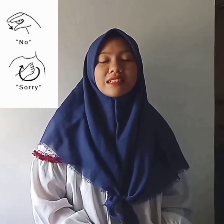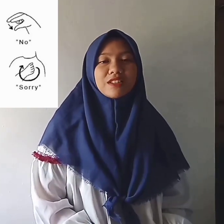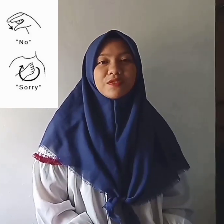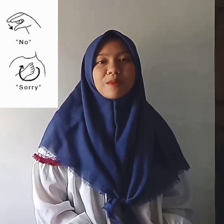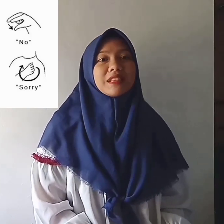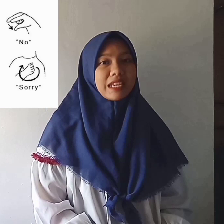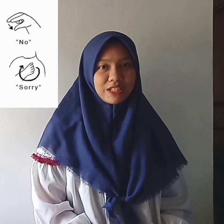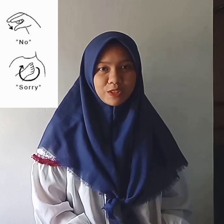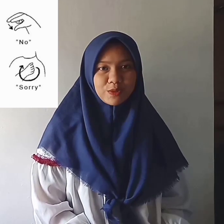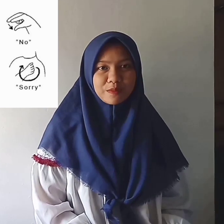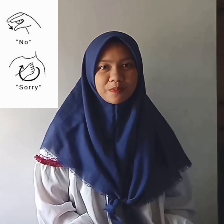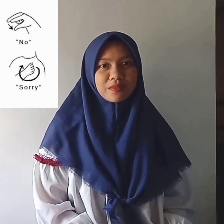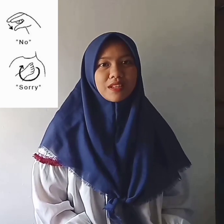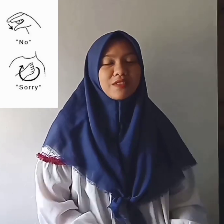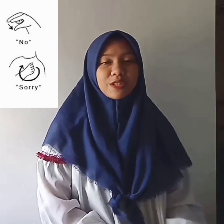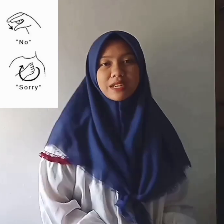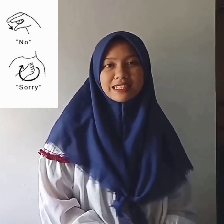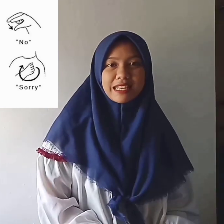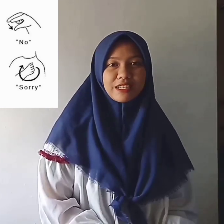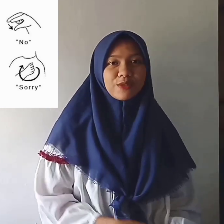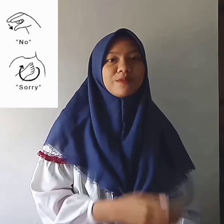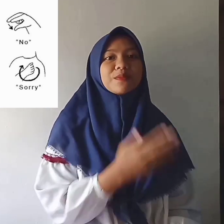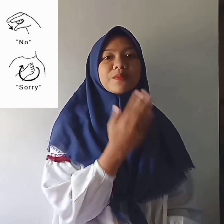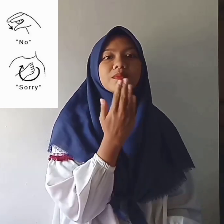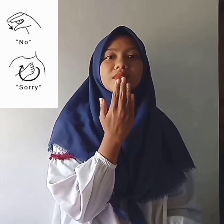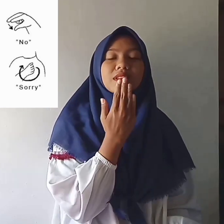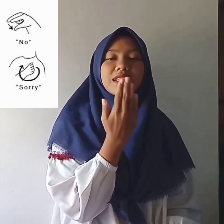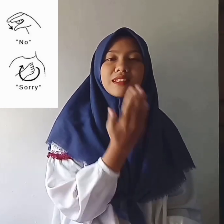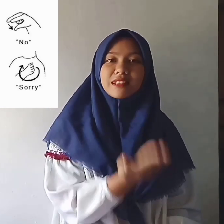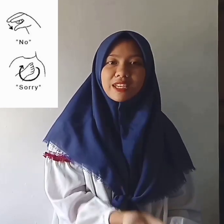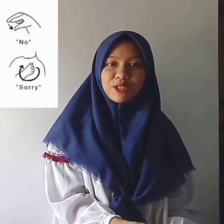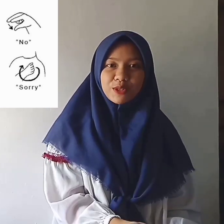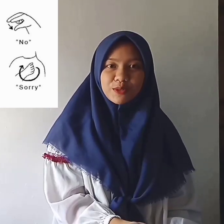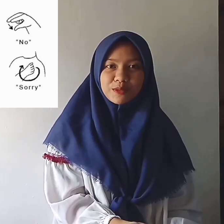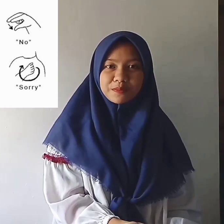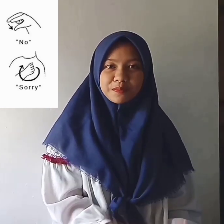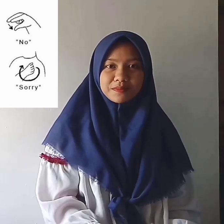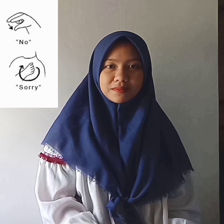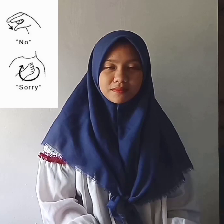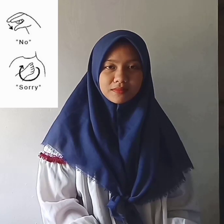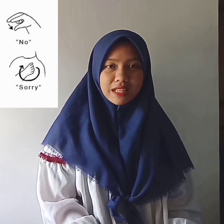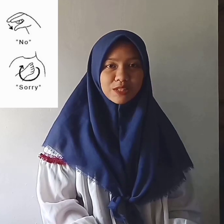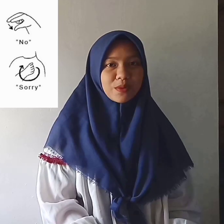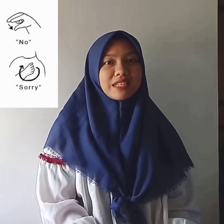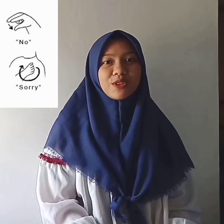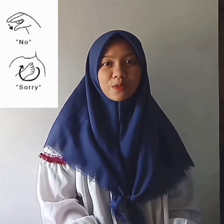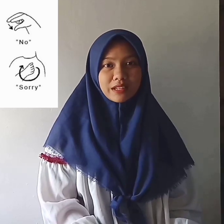start from thank you. The first one is thank you. Thank you. Next one is you're